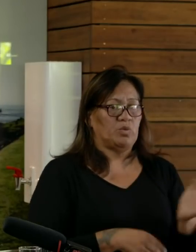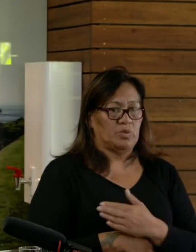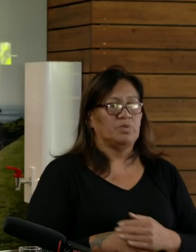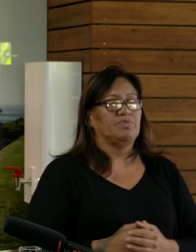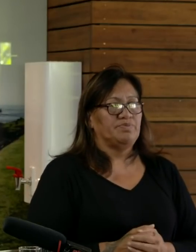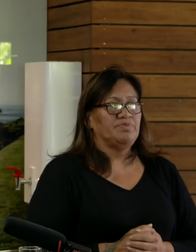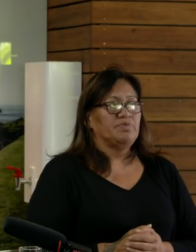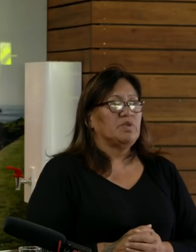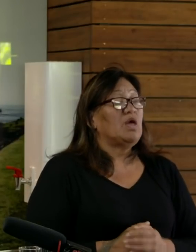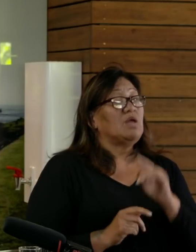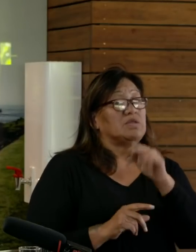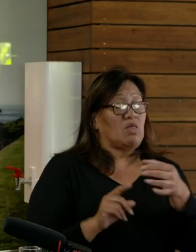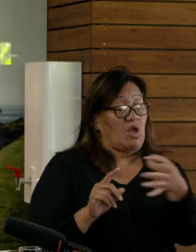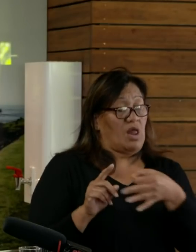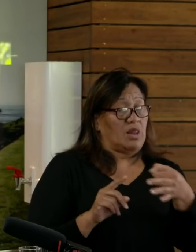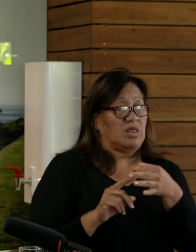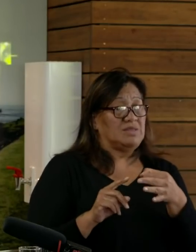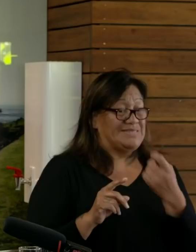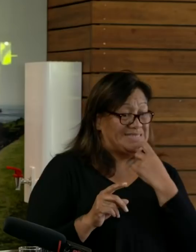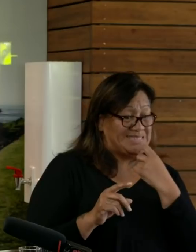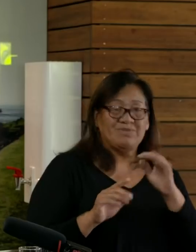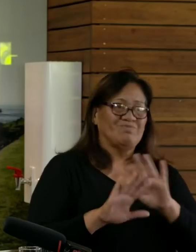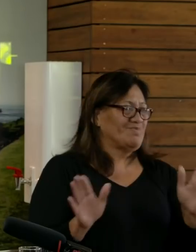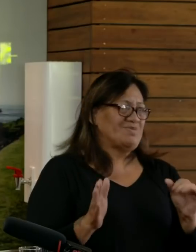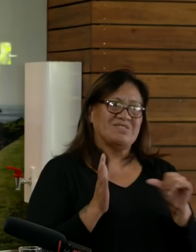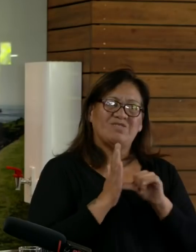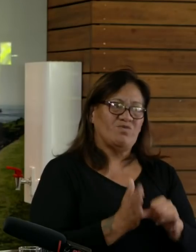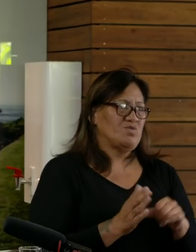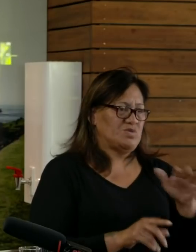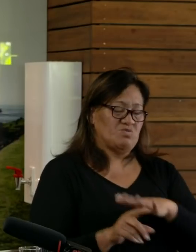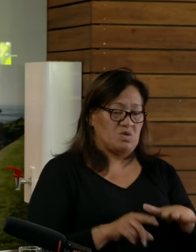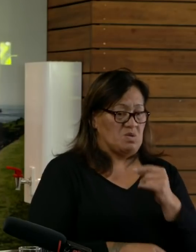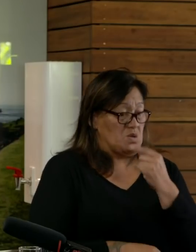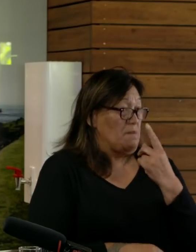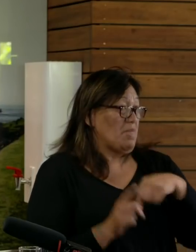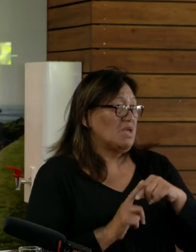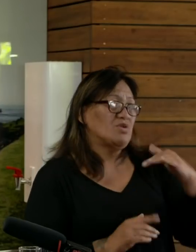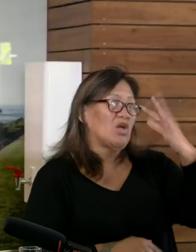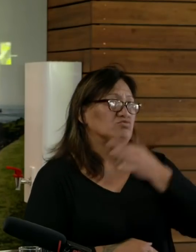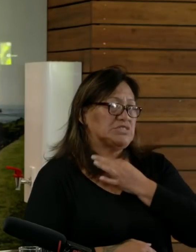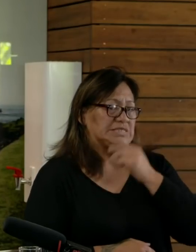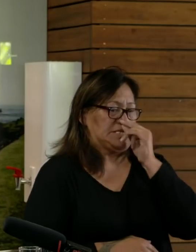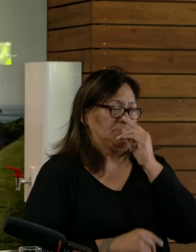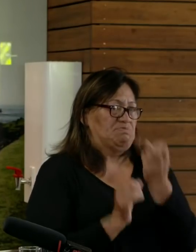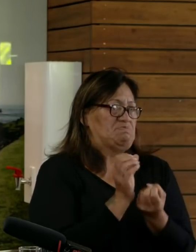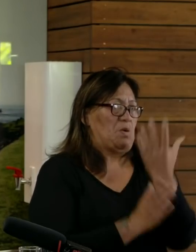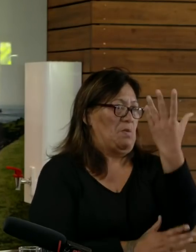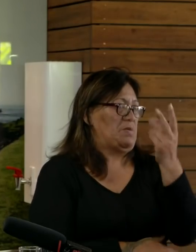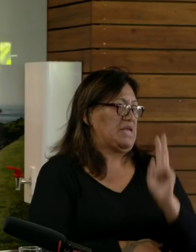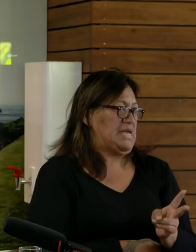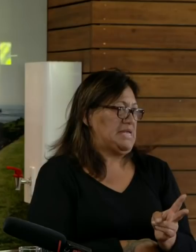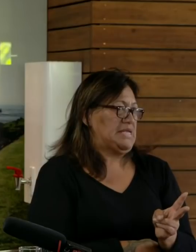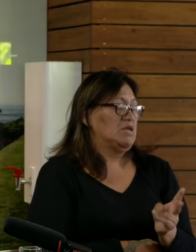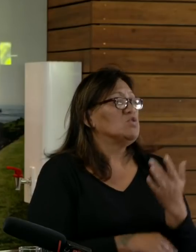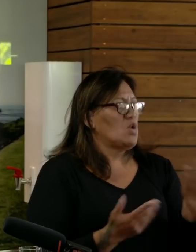The conditions and terrain on the island were difficult, and given the potential for another eruption, we had planned on